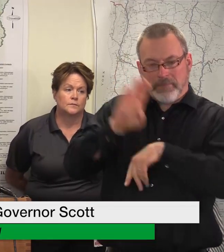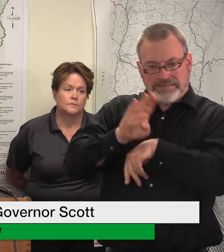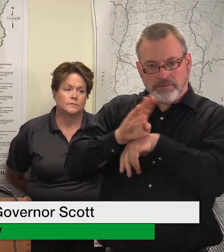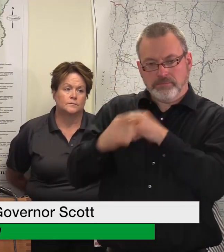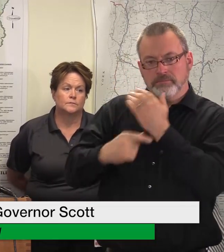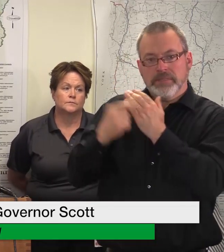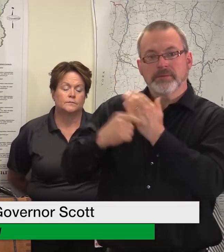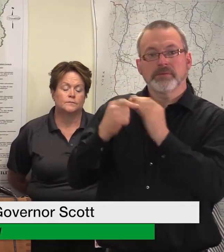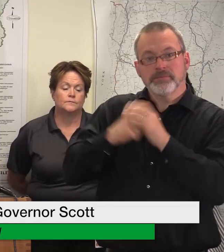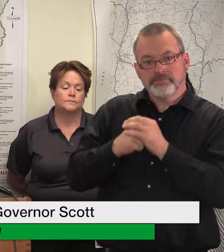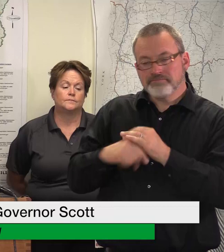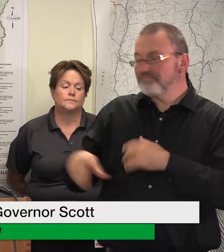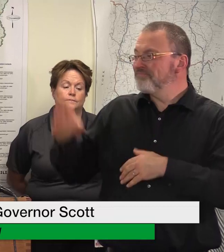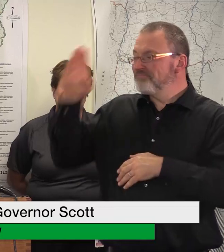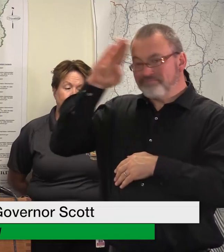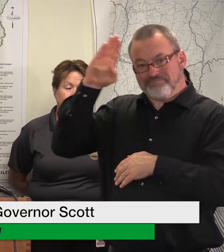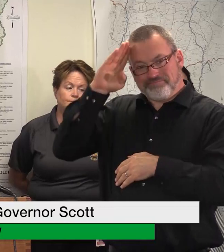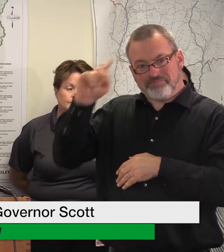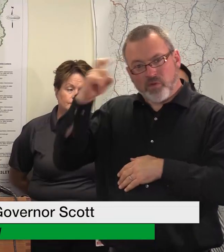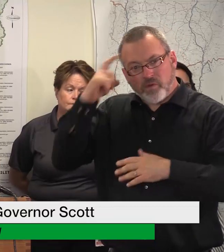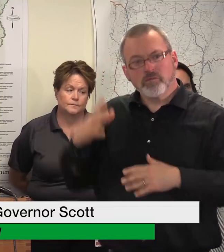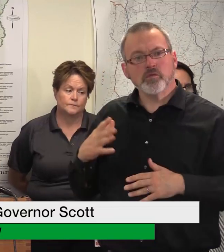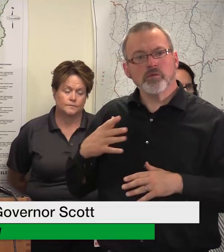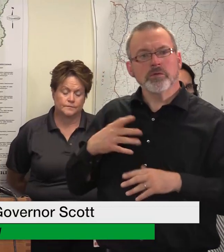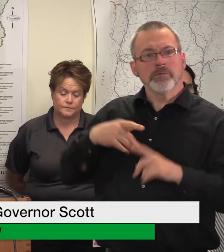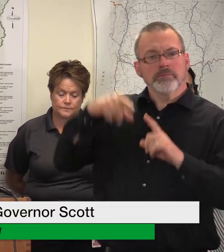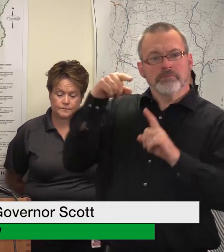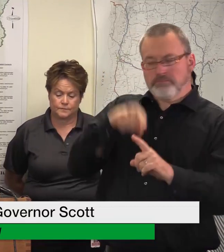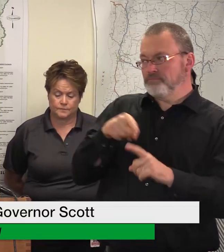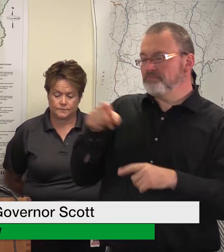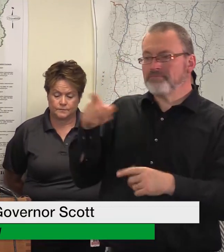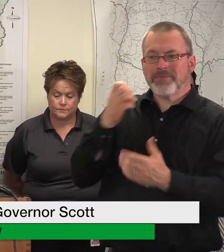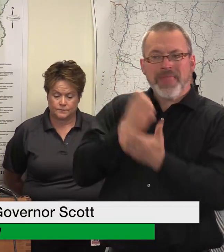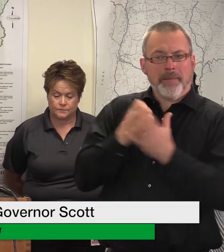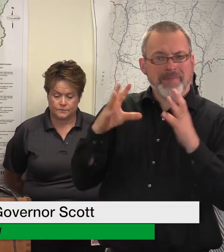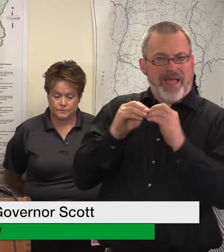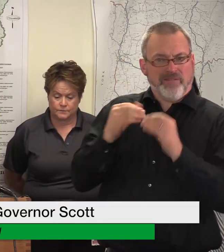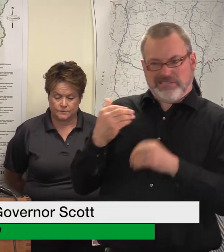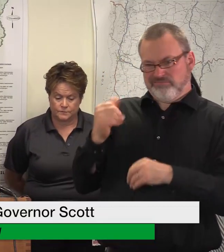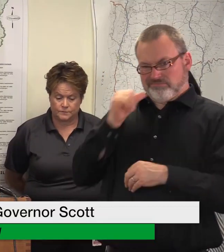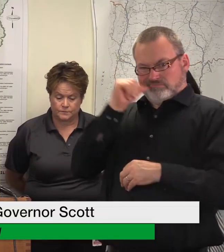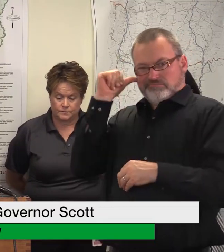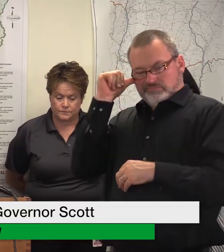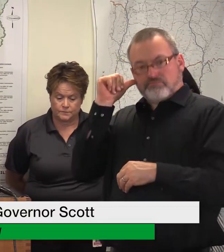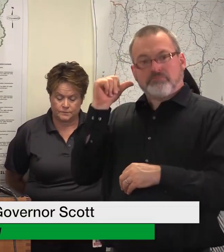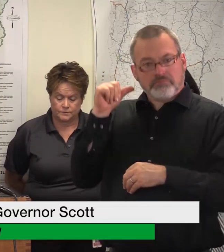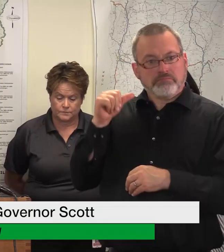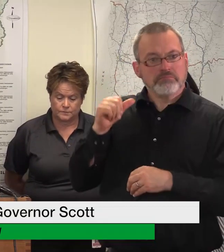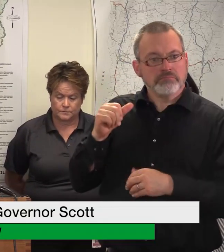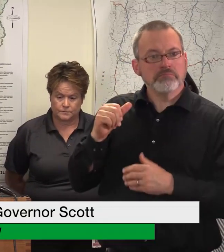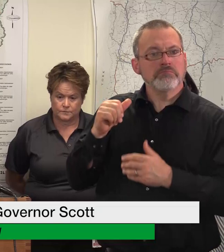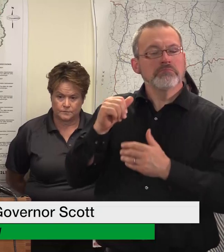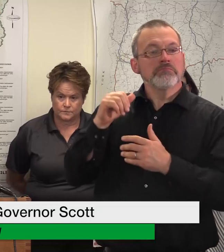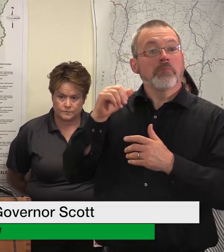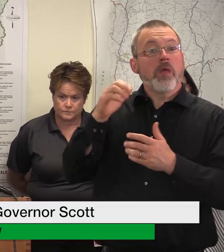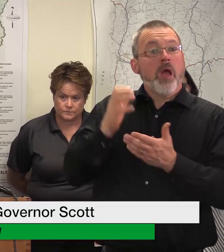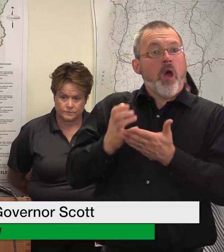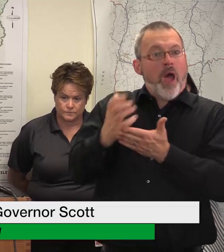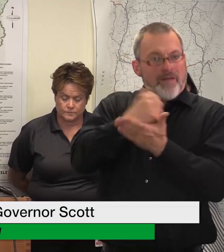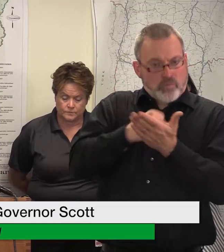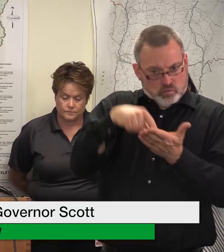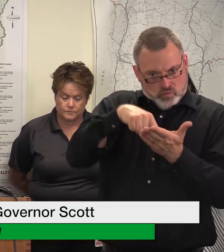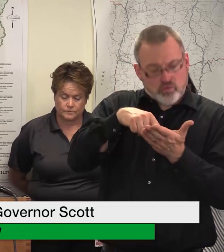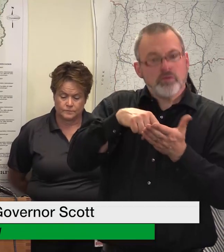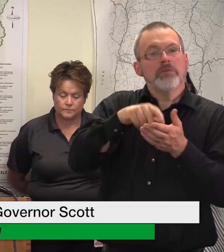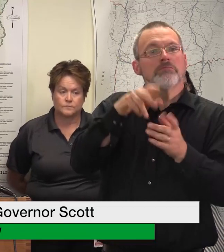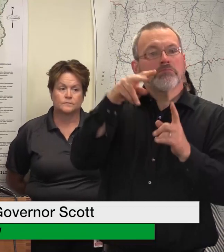Magazine. Hi, Governor. Following up on the economic conference yesterday, some of the revenue is also generated by tax changes